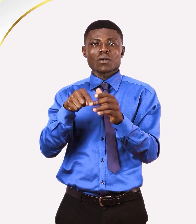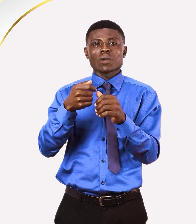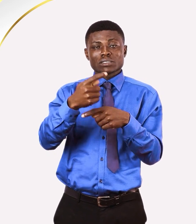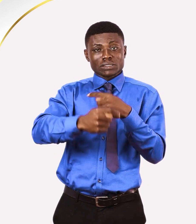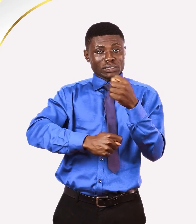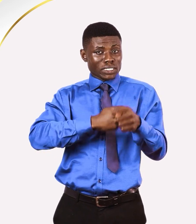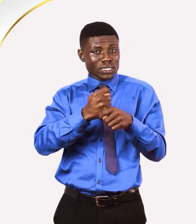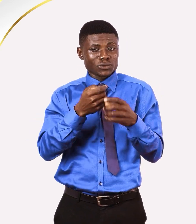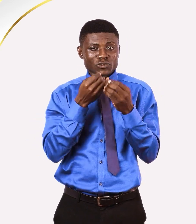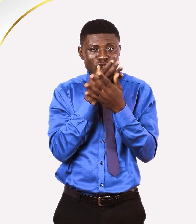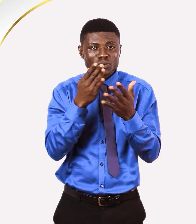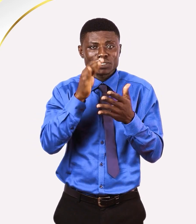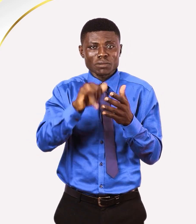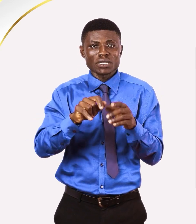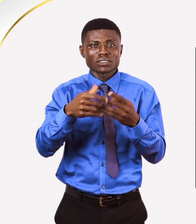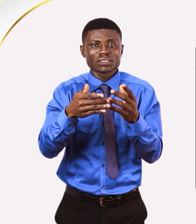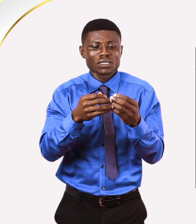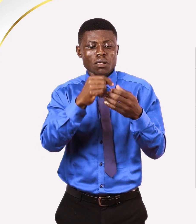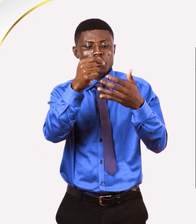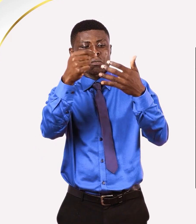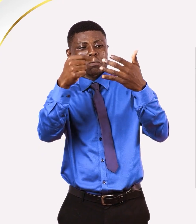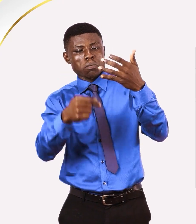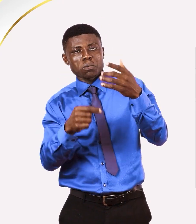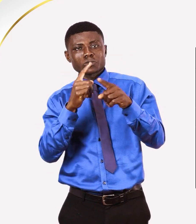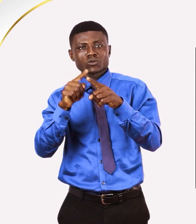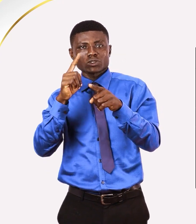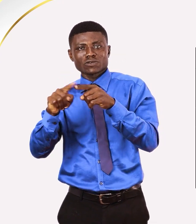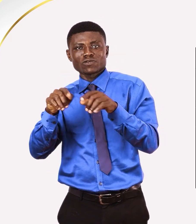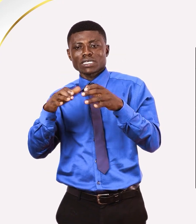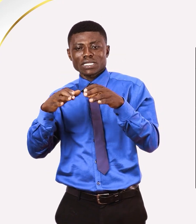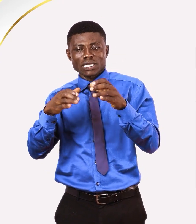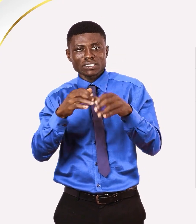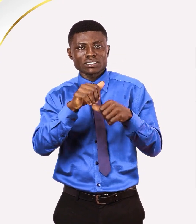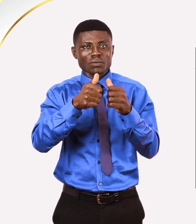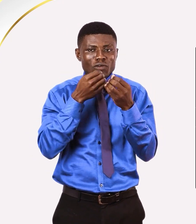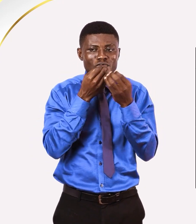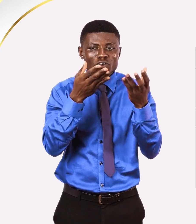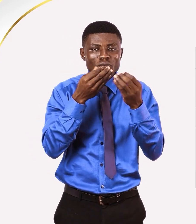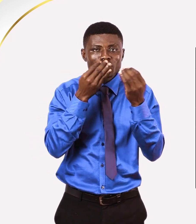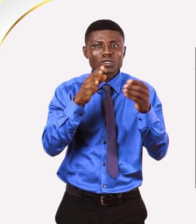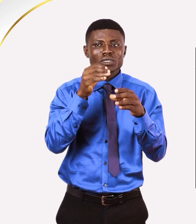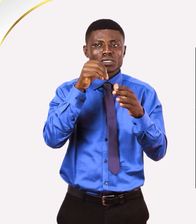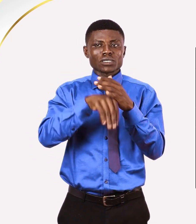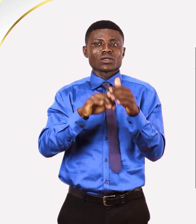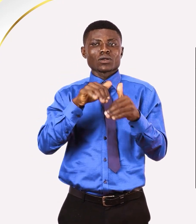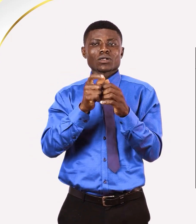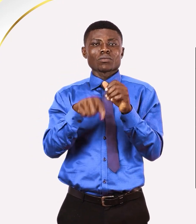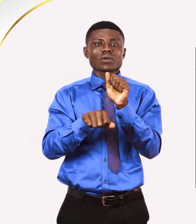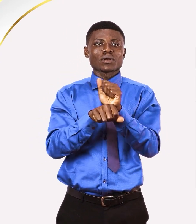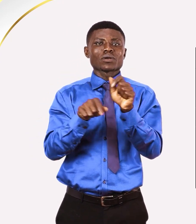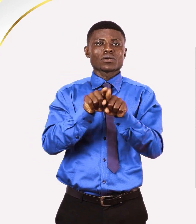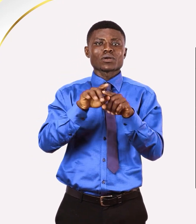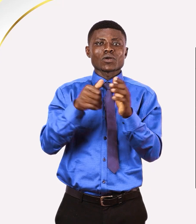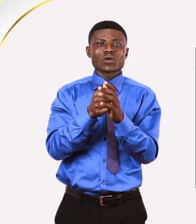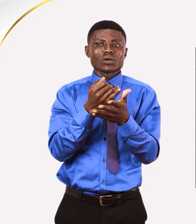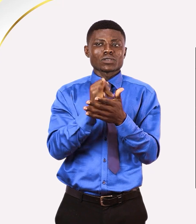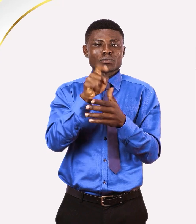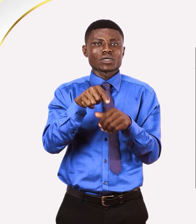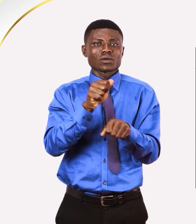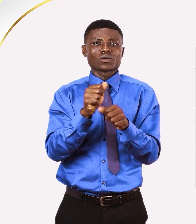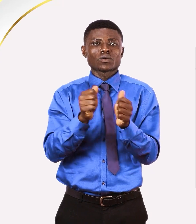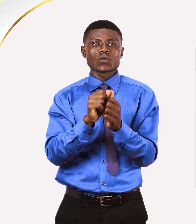Classes and types of information. List of various classes of information in the custody of